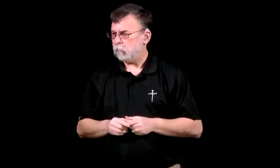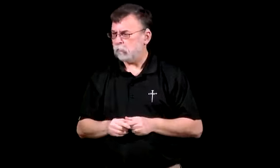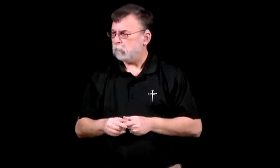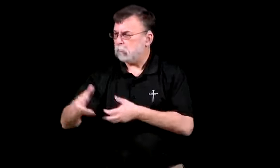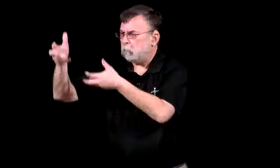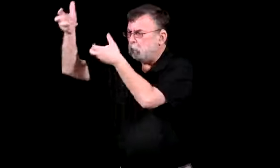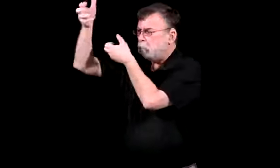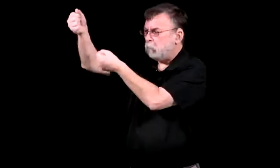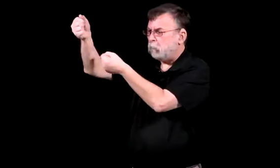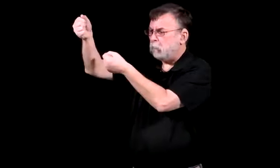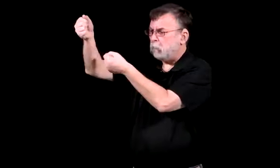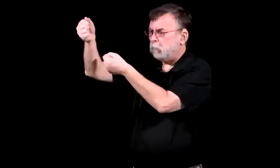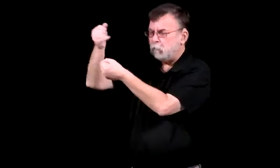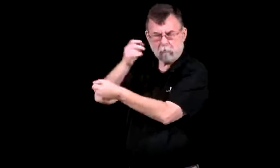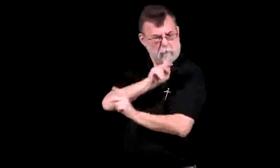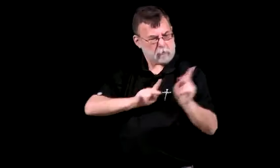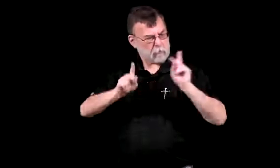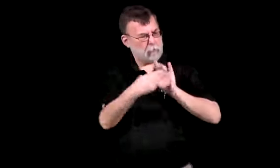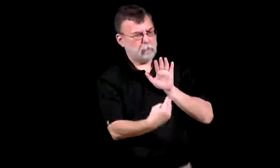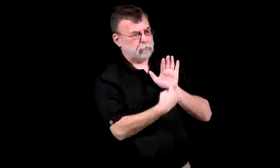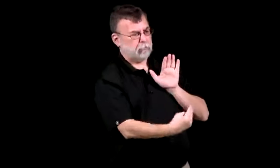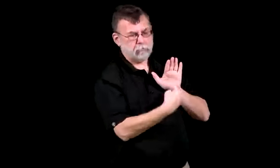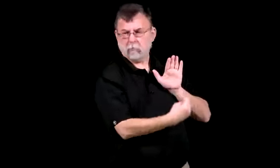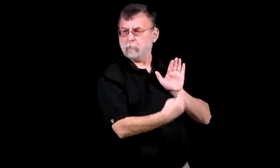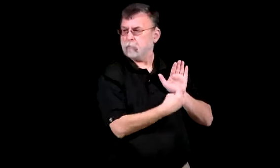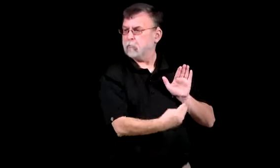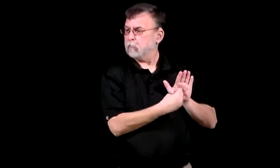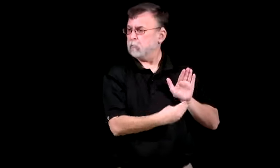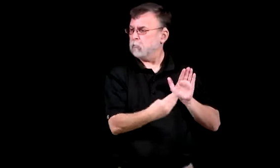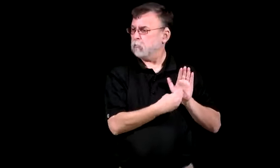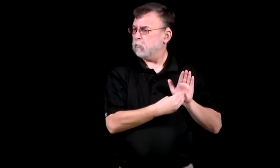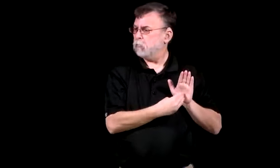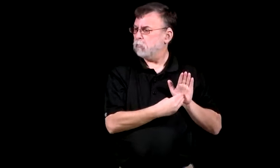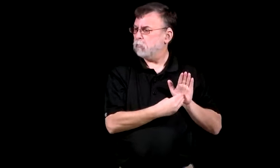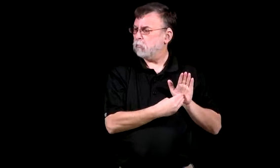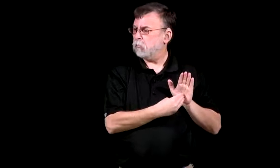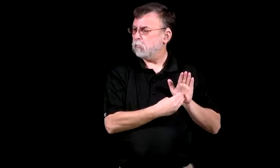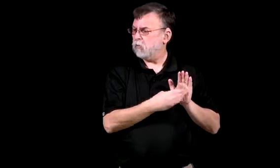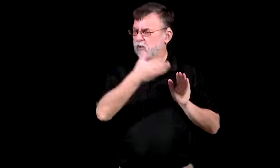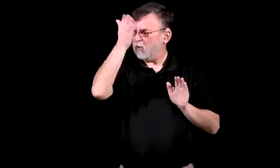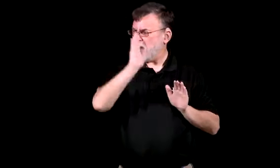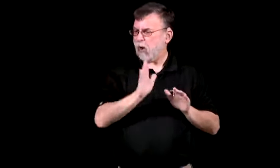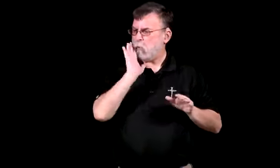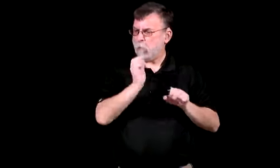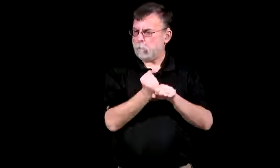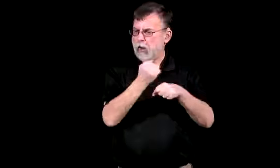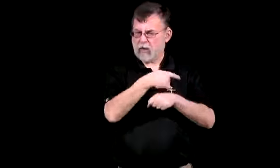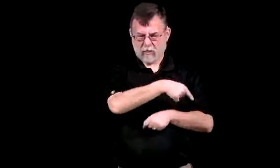God didn't give up his faith in you. You don't need to give up your faith in God, no matter what people do against you.